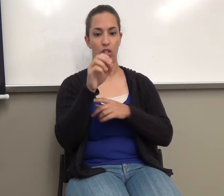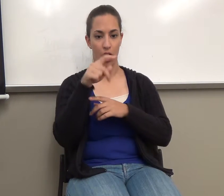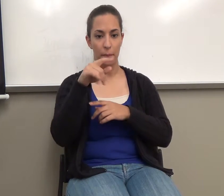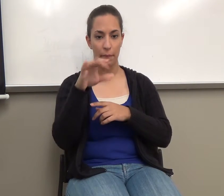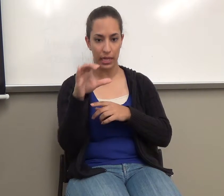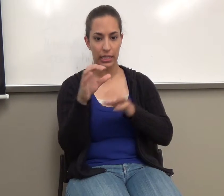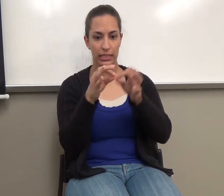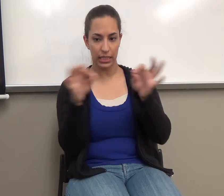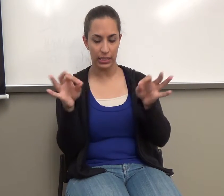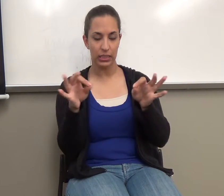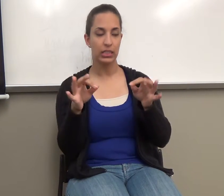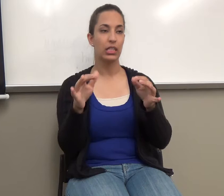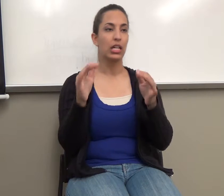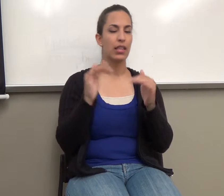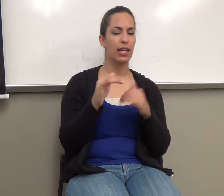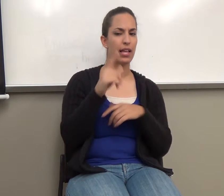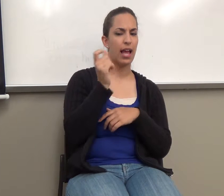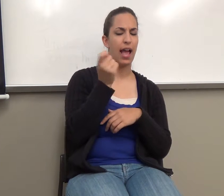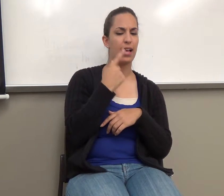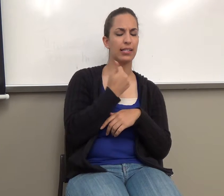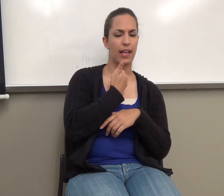ask yourself, does